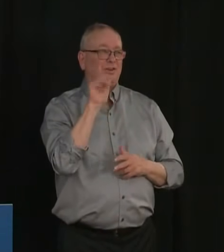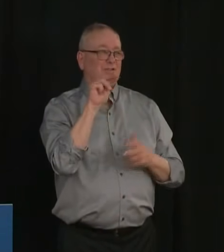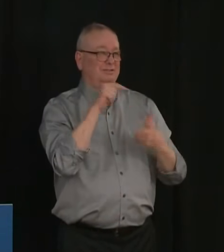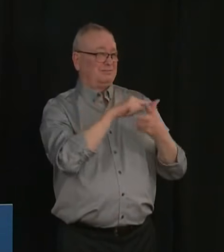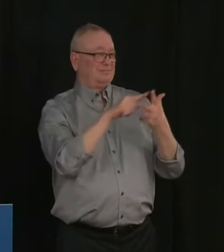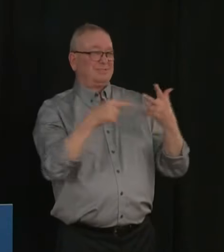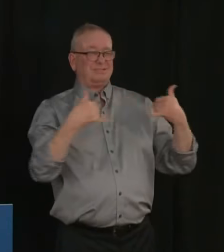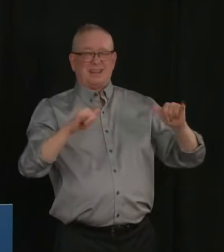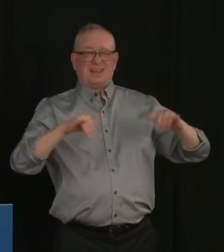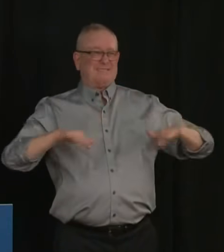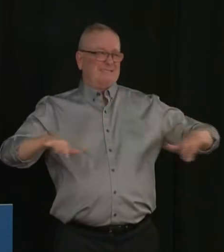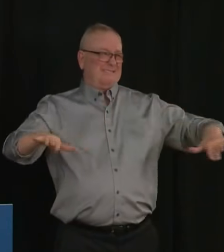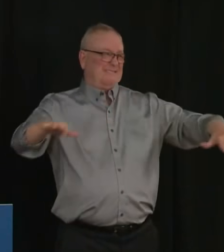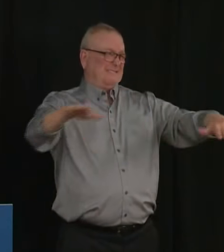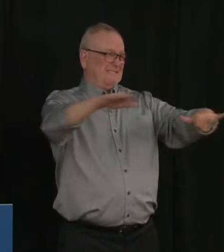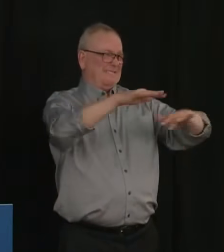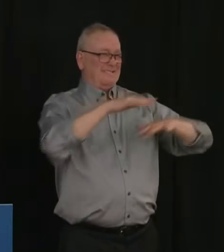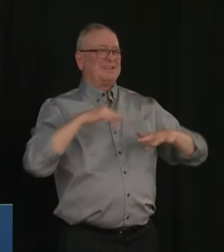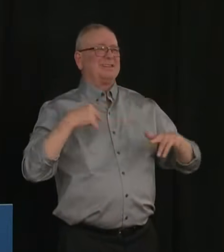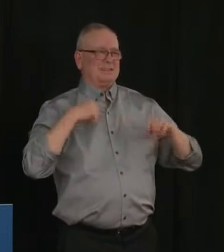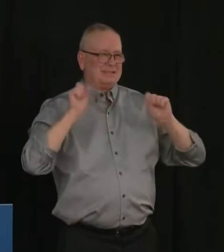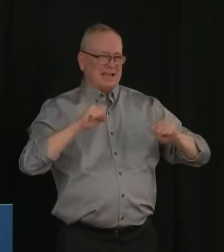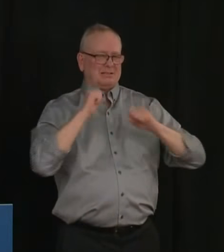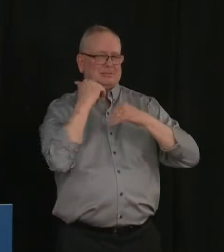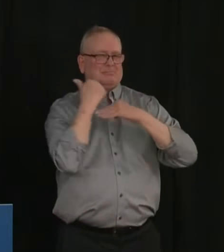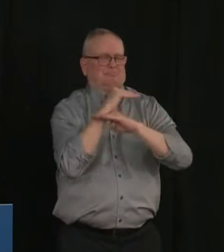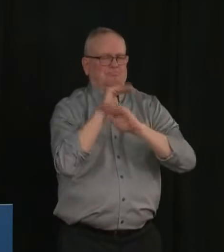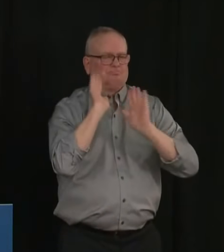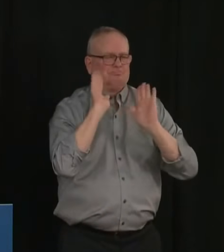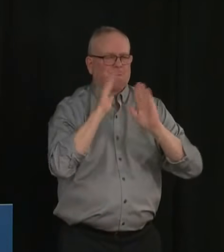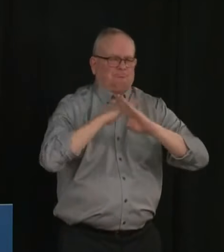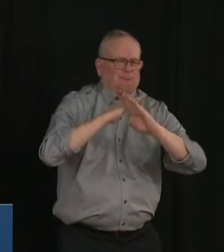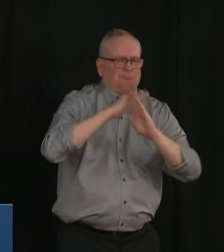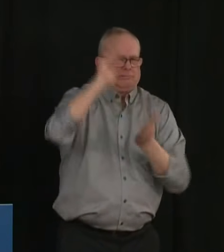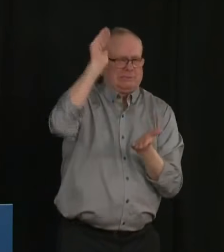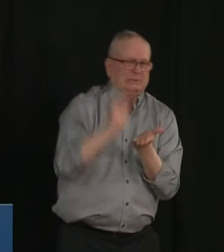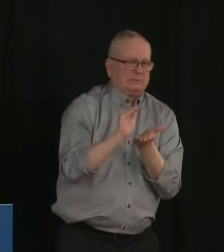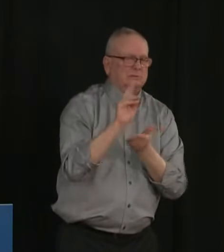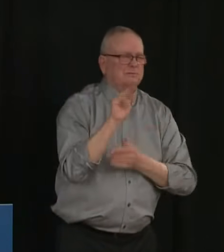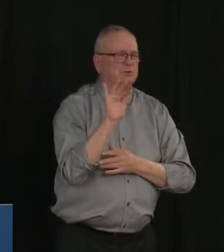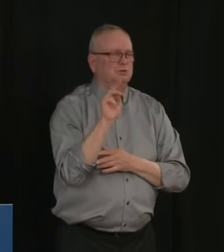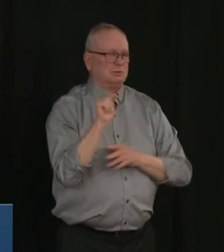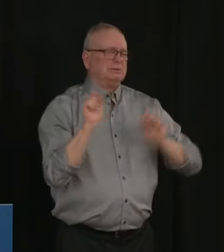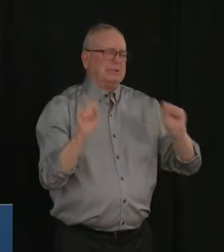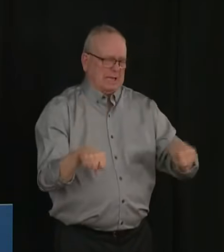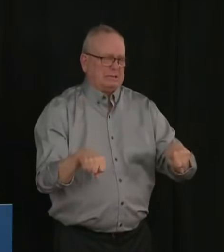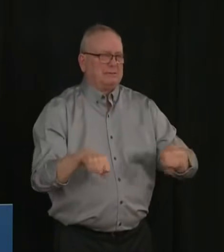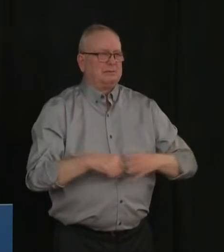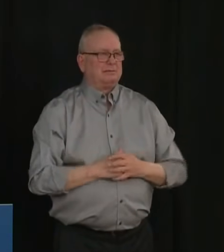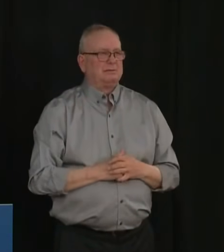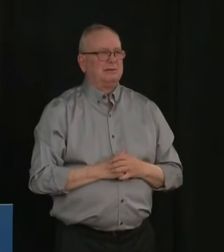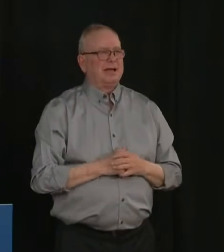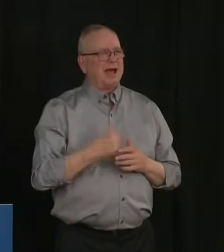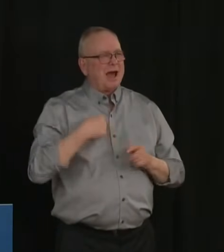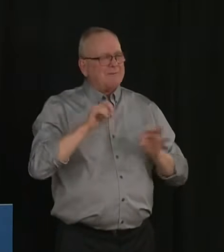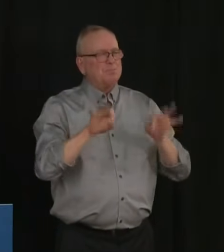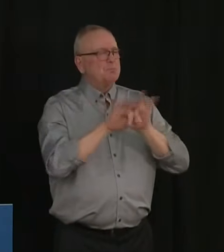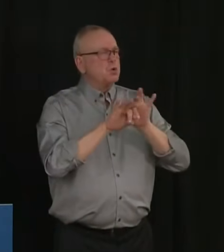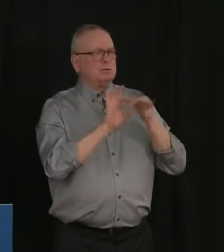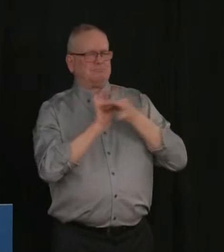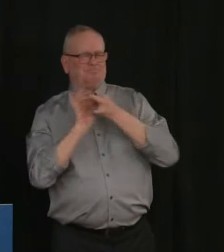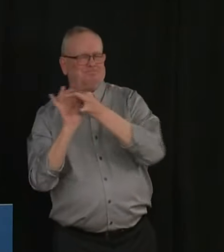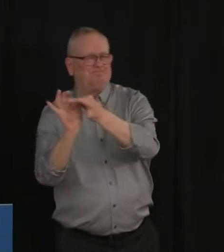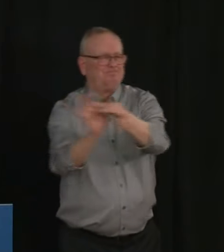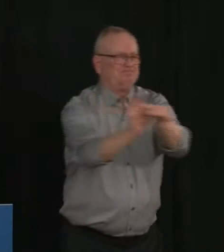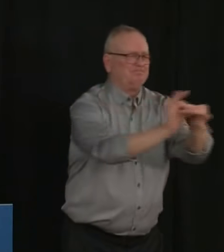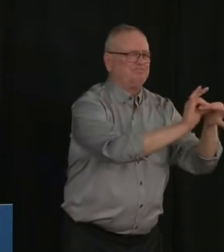them. We can see the end of the tunnel getting closer, so let's all work together to get through this as safely as possible. Thank